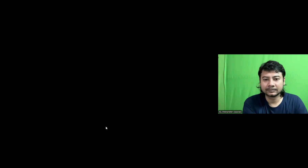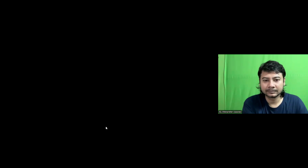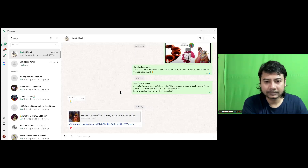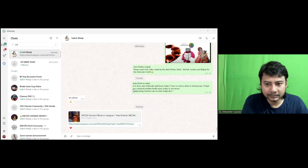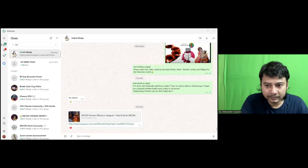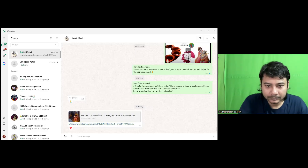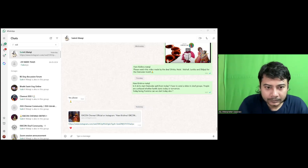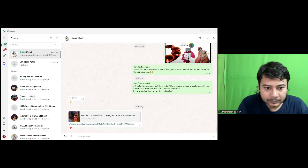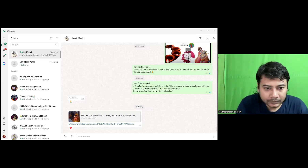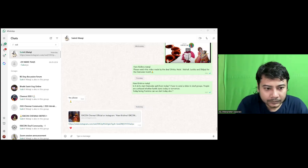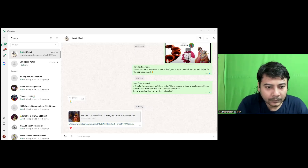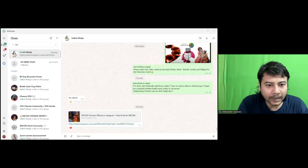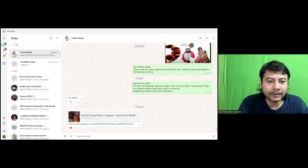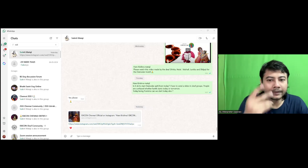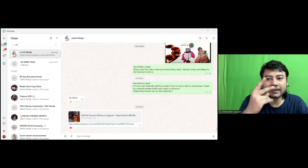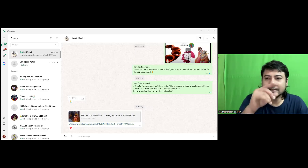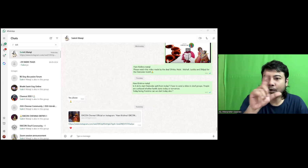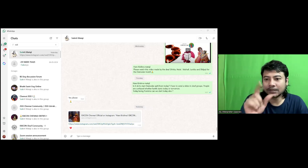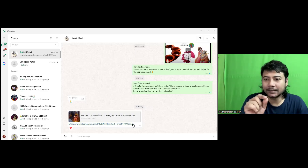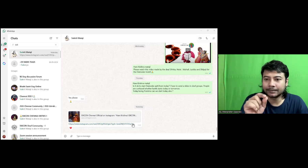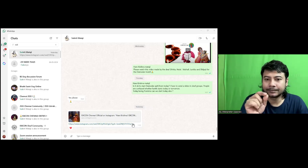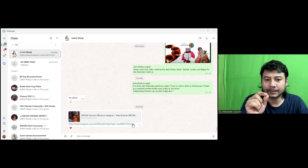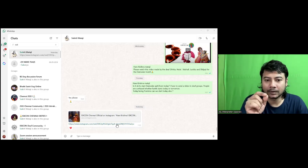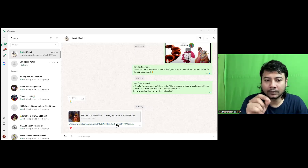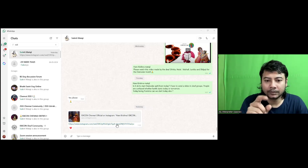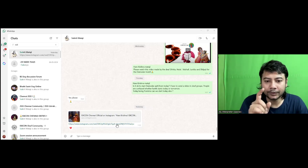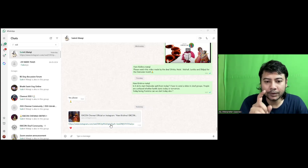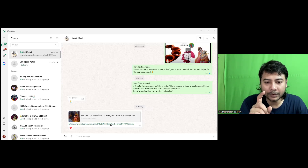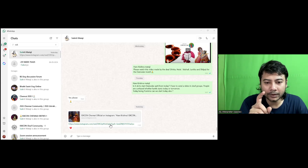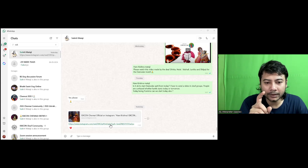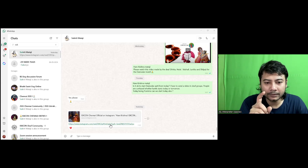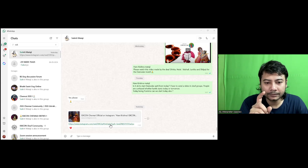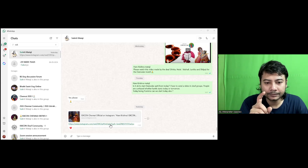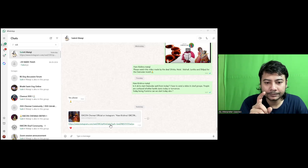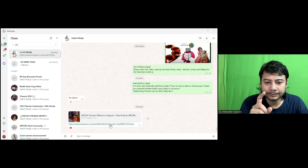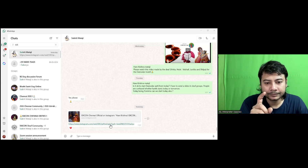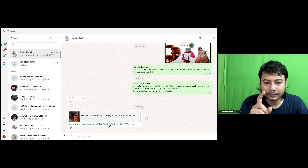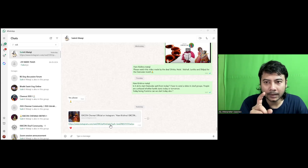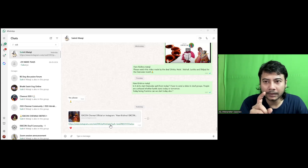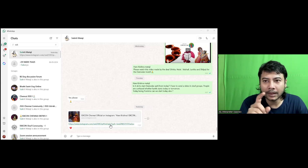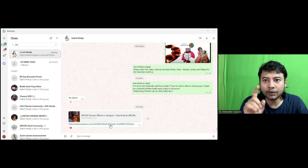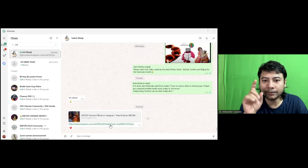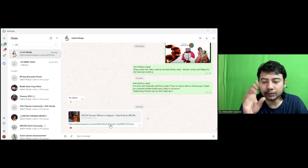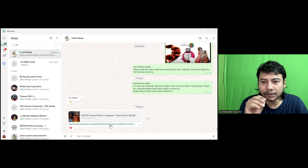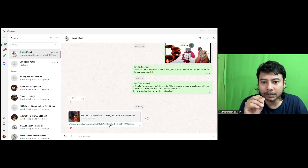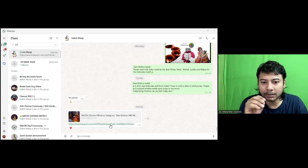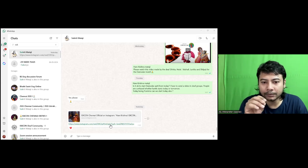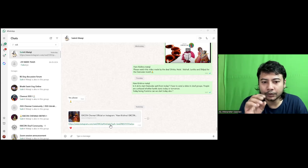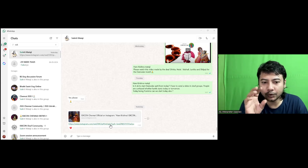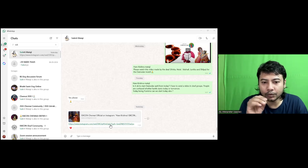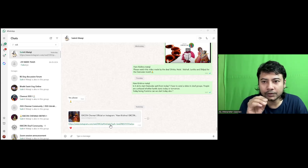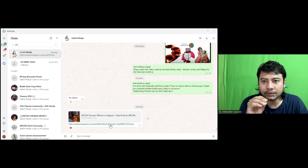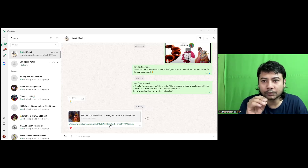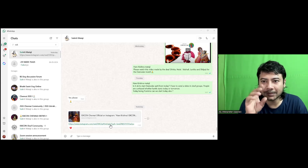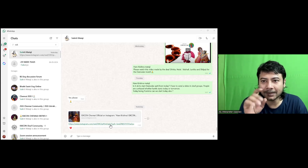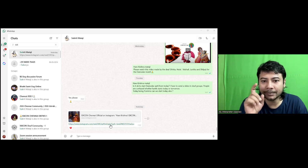Now, is it open? The WhatsApp is open? Yeah, we can see WhatsApp now. When Okay, you now I'm click on clicking it, the link. now you have to do